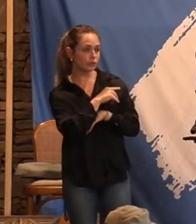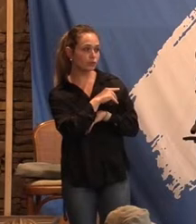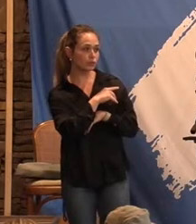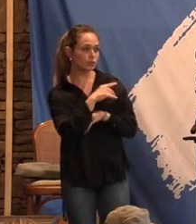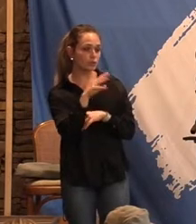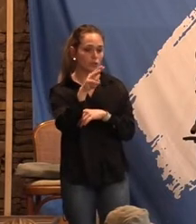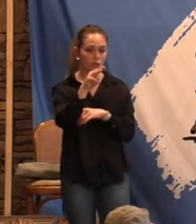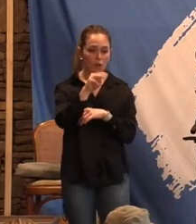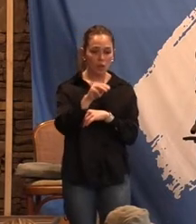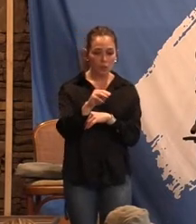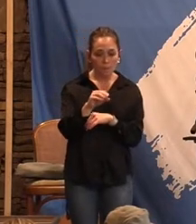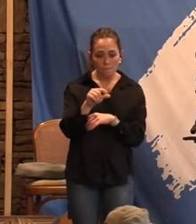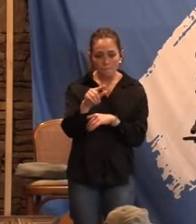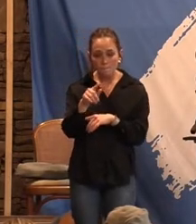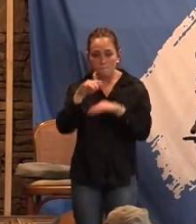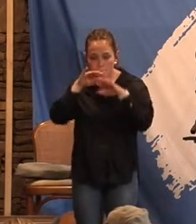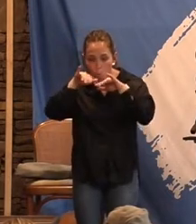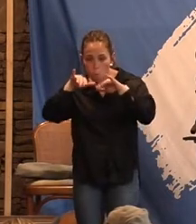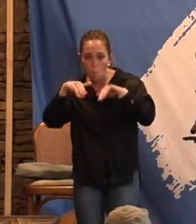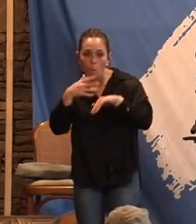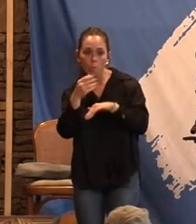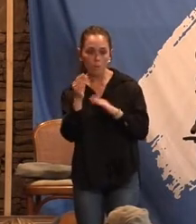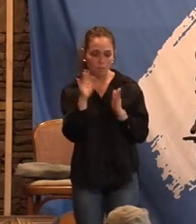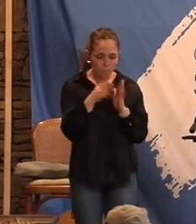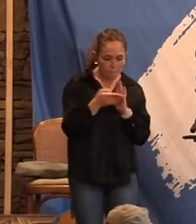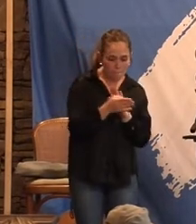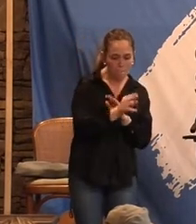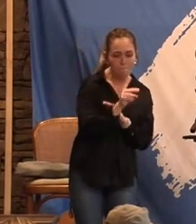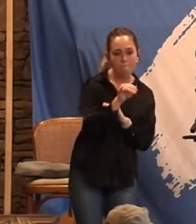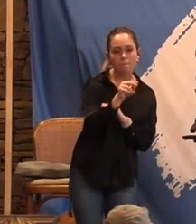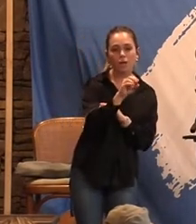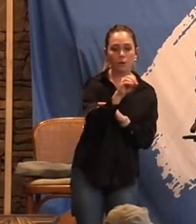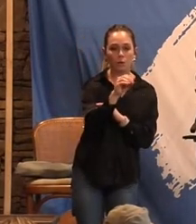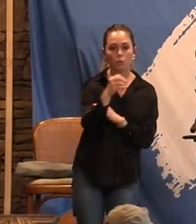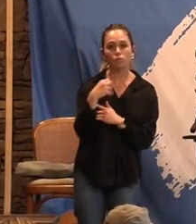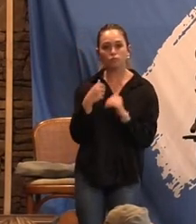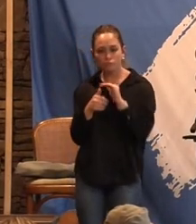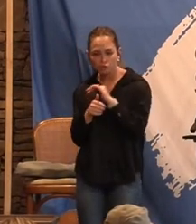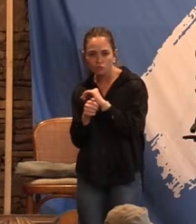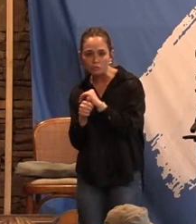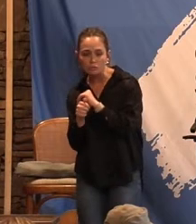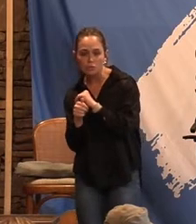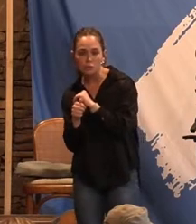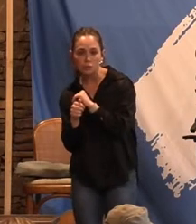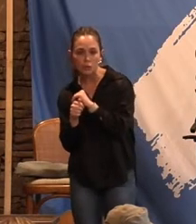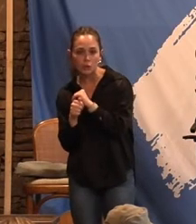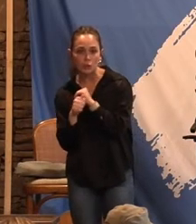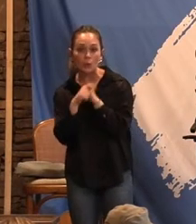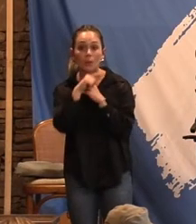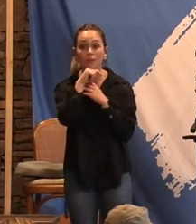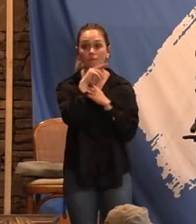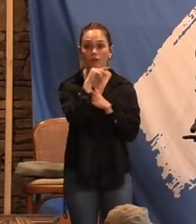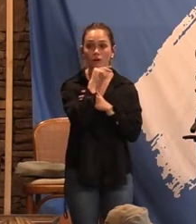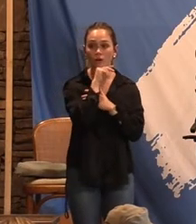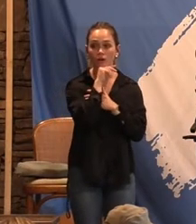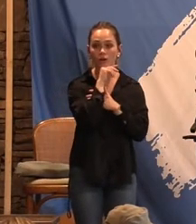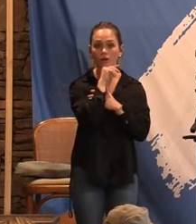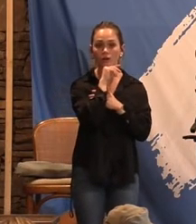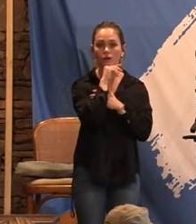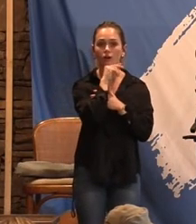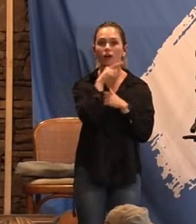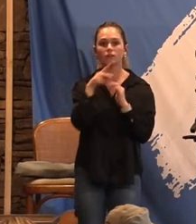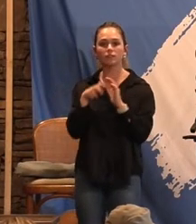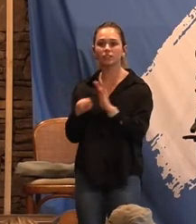the mole and the minnow, the turtle, the frog,